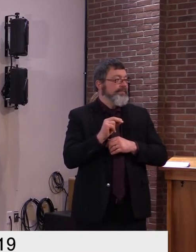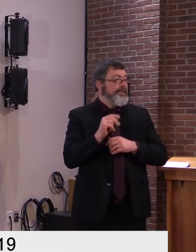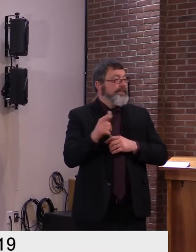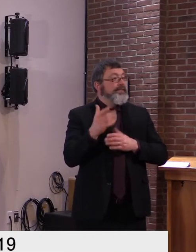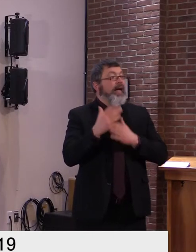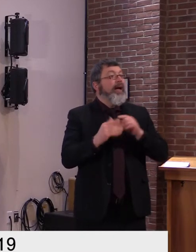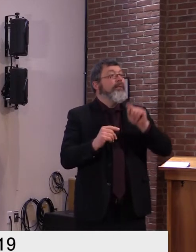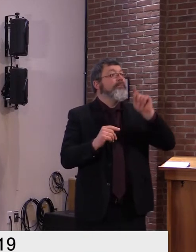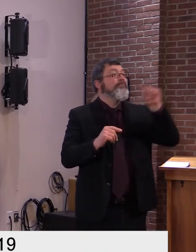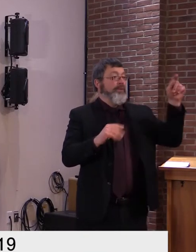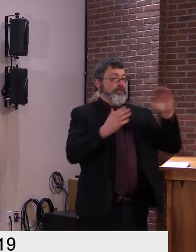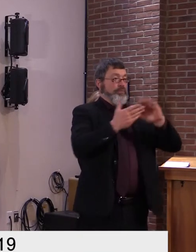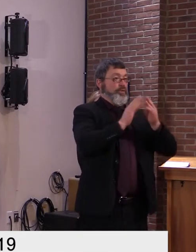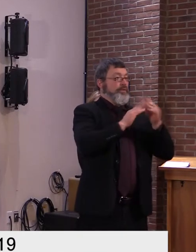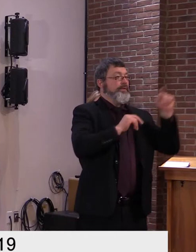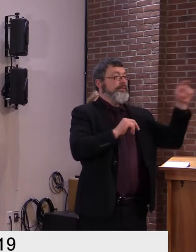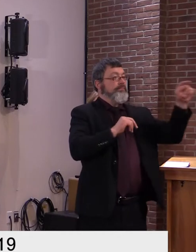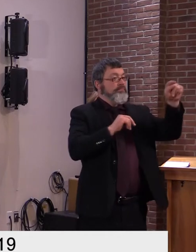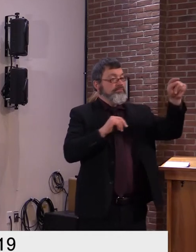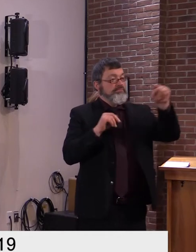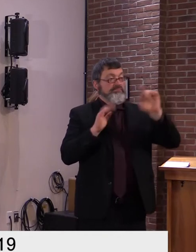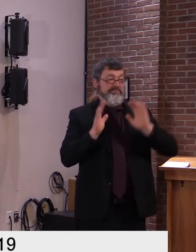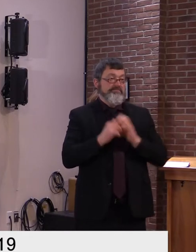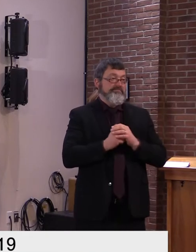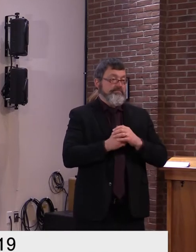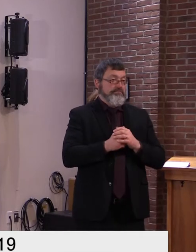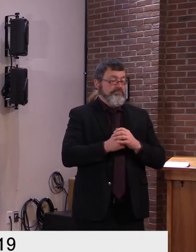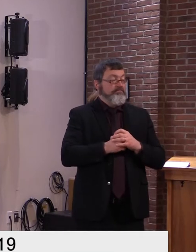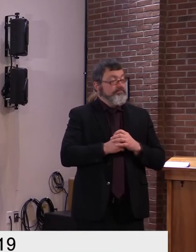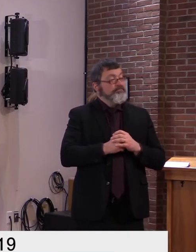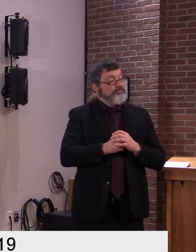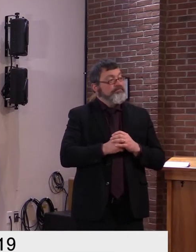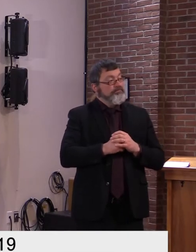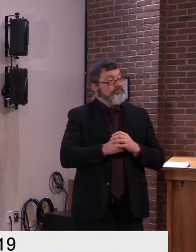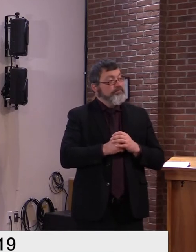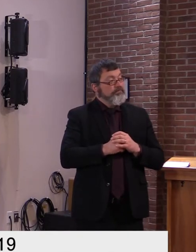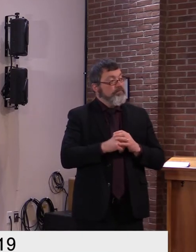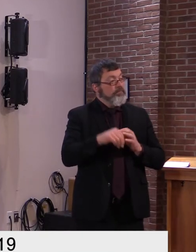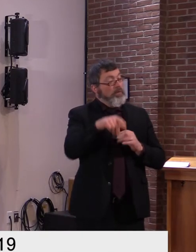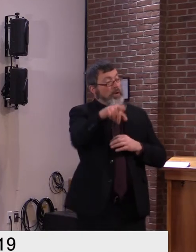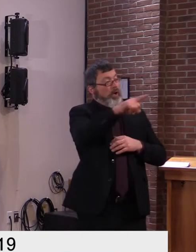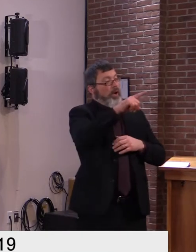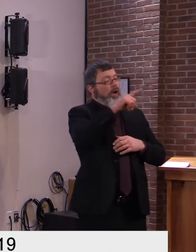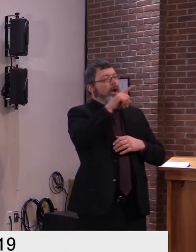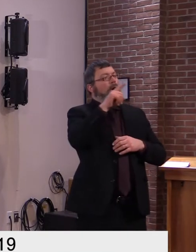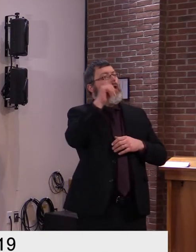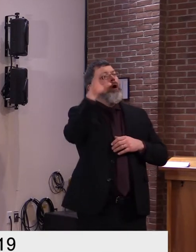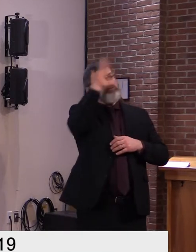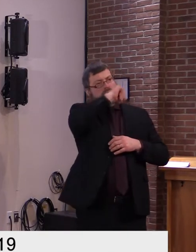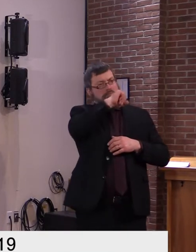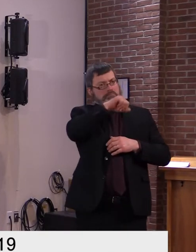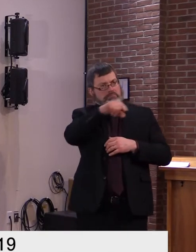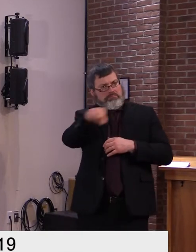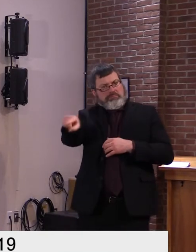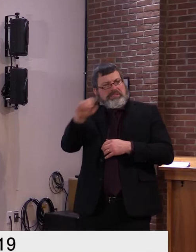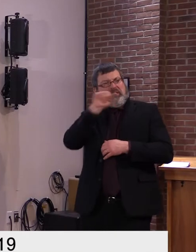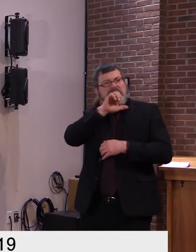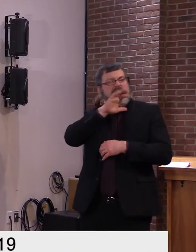And we shouldn't always make the assumption, because of the outbreaks, that that's where all of the deaths are.